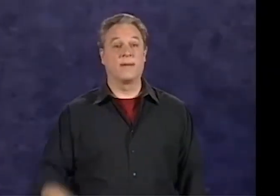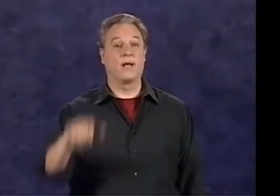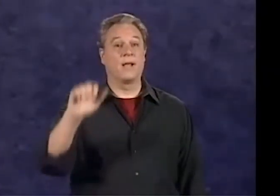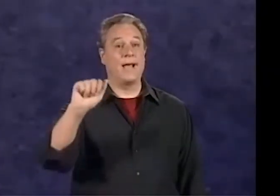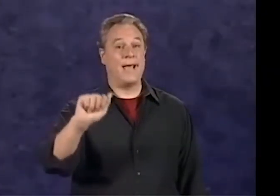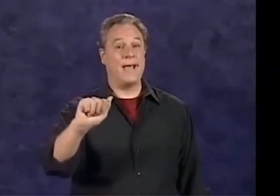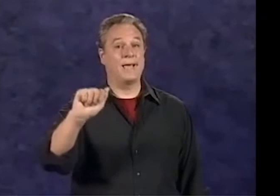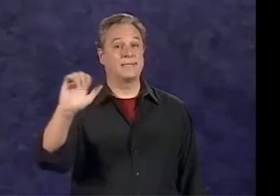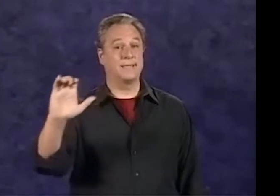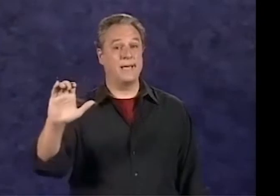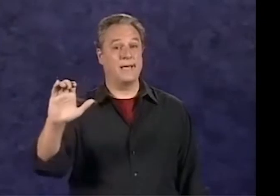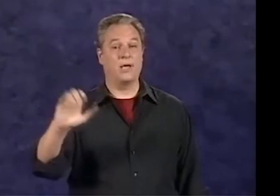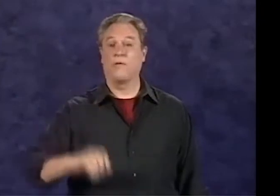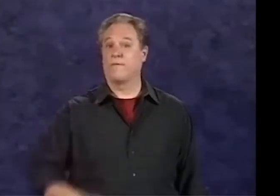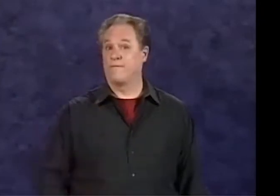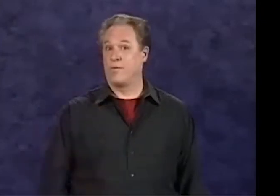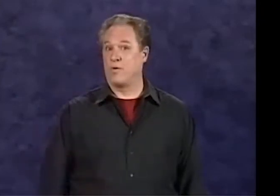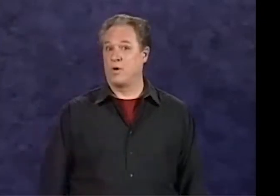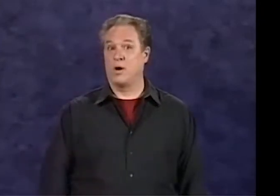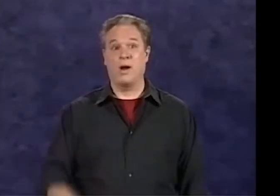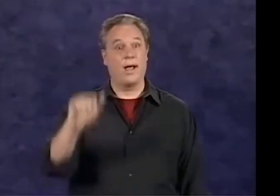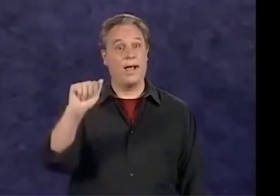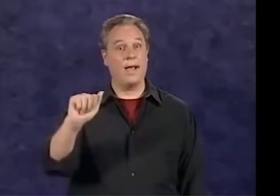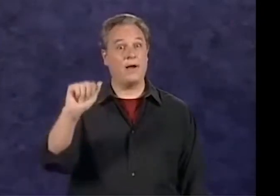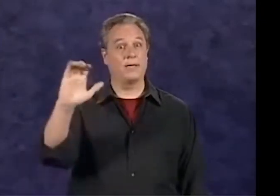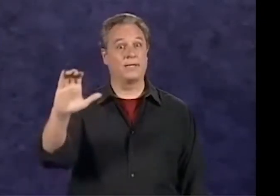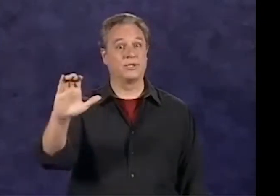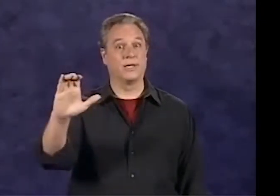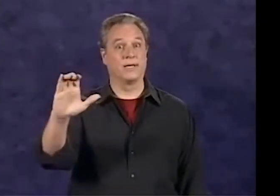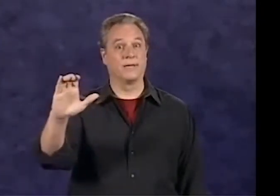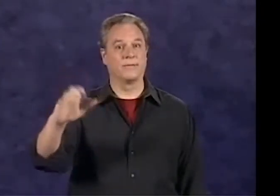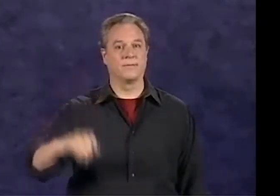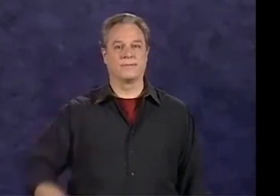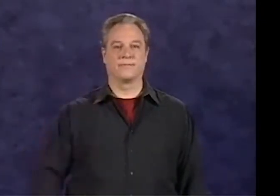Fingerspell AC for air conditioning.